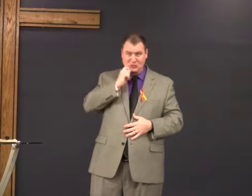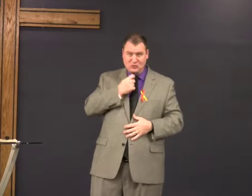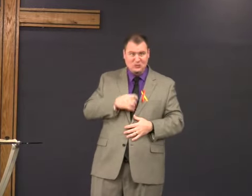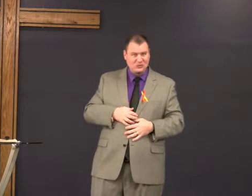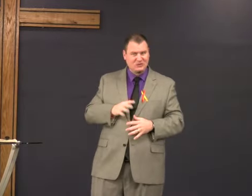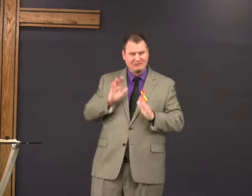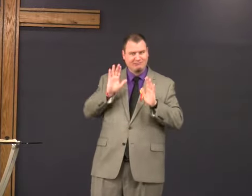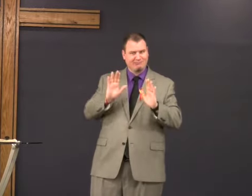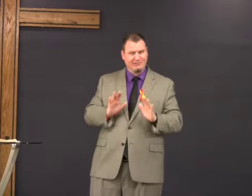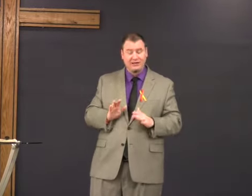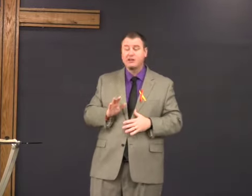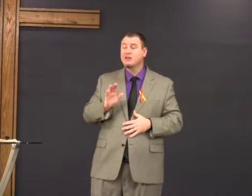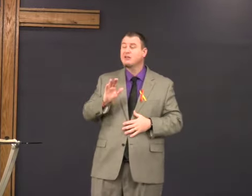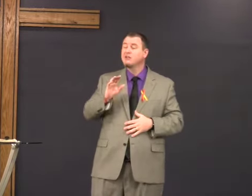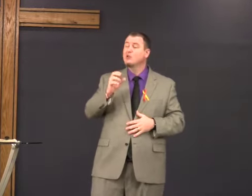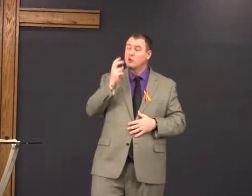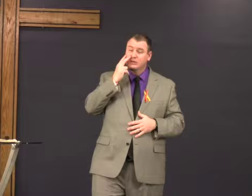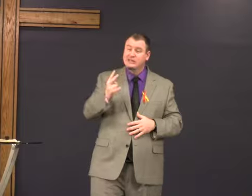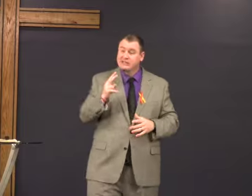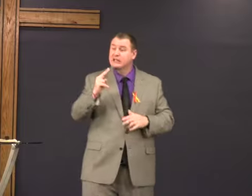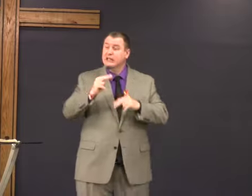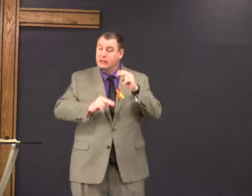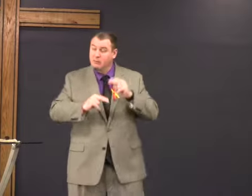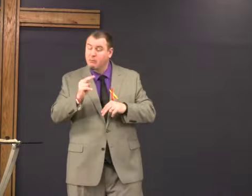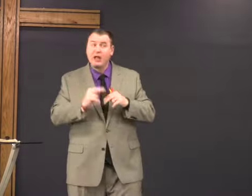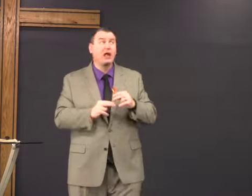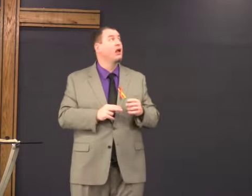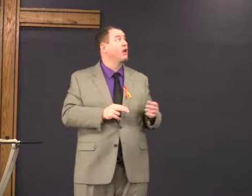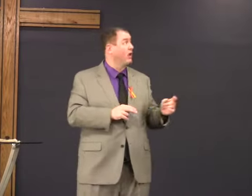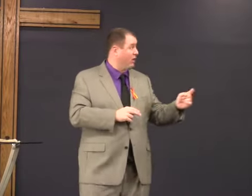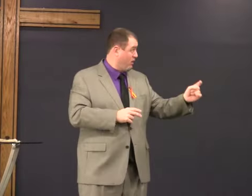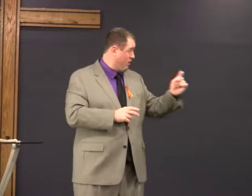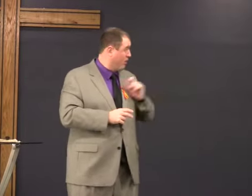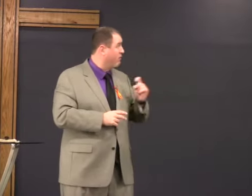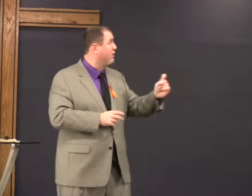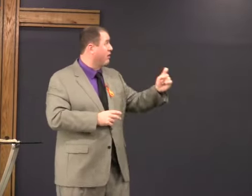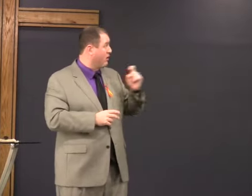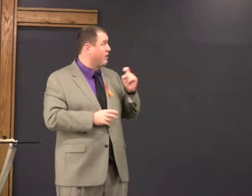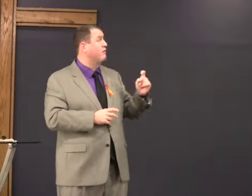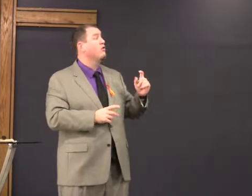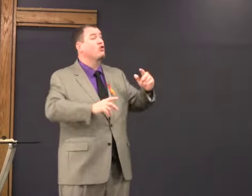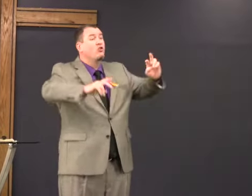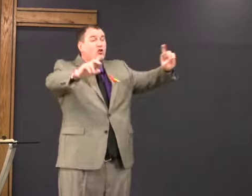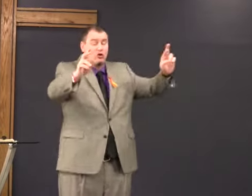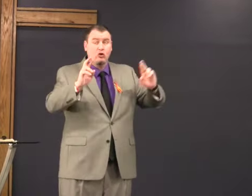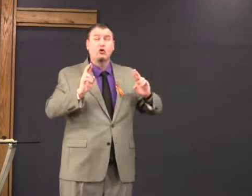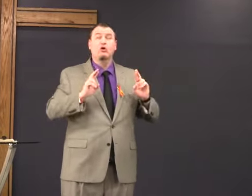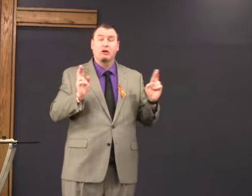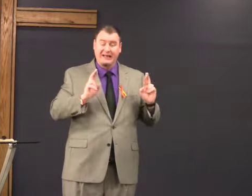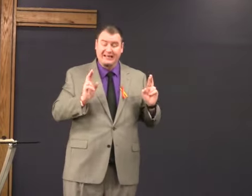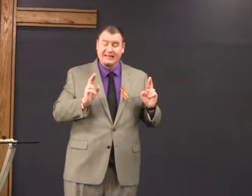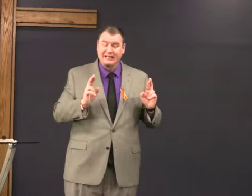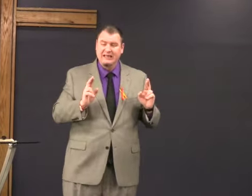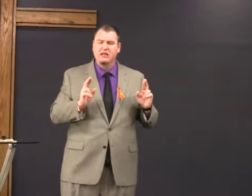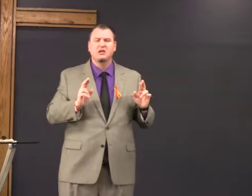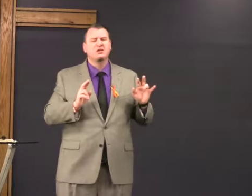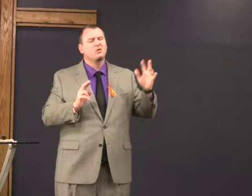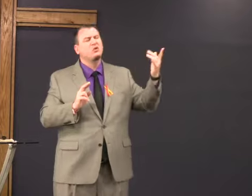It shows that the king wanted to care, had to care for Nehemiah, wanted to keep him safe.